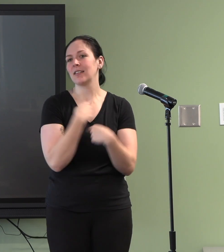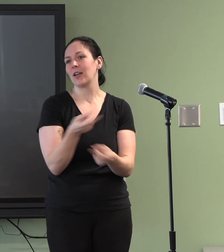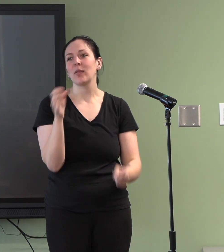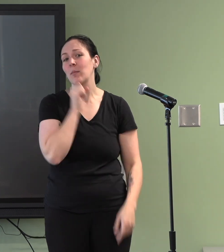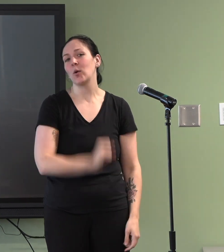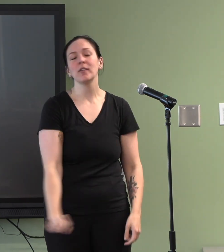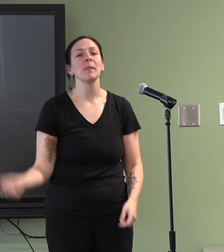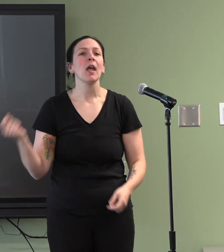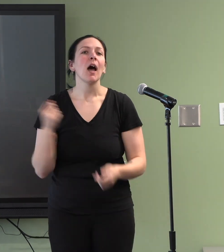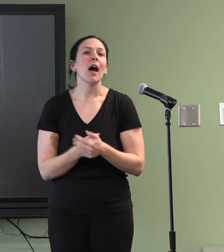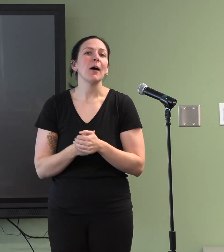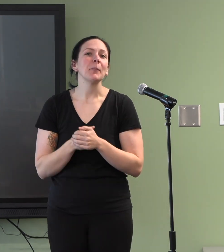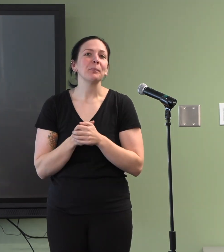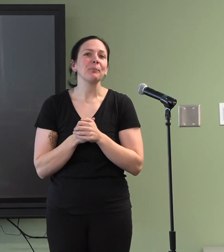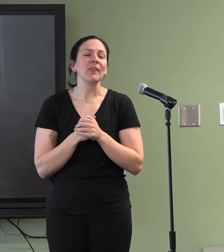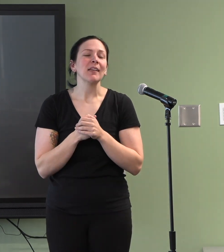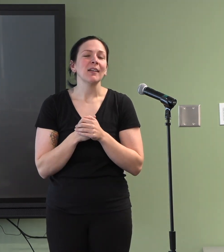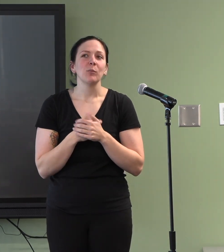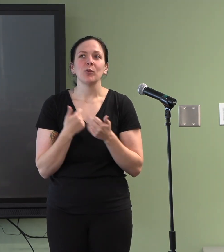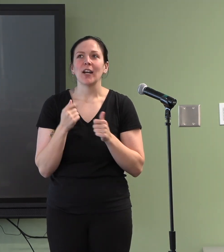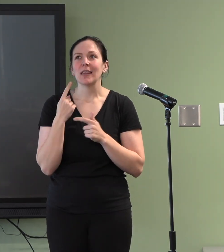you that I'm old. I'm trying to think.